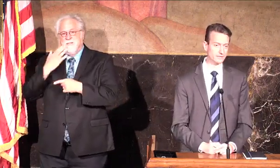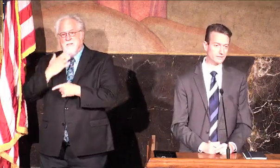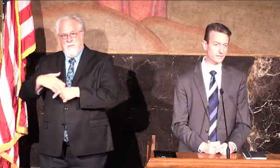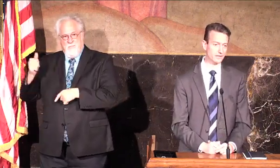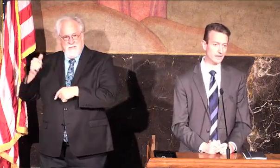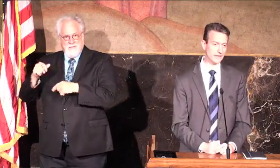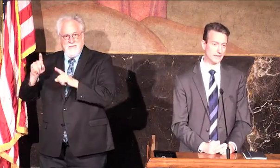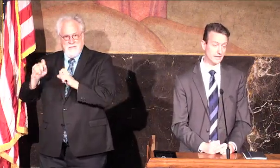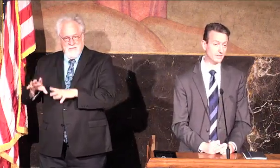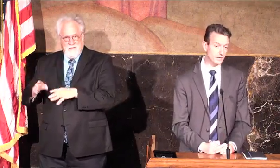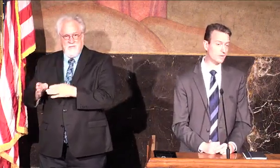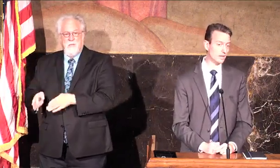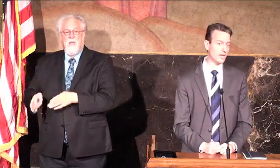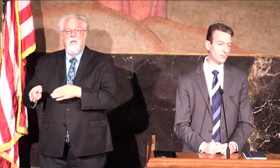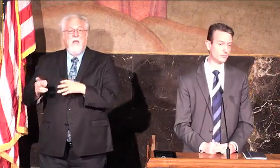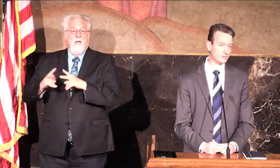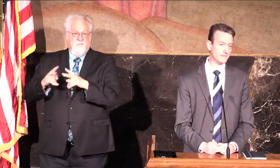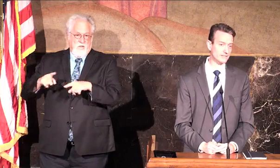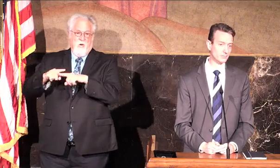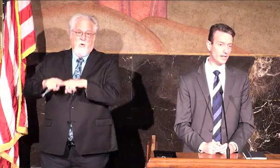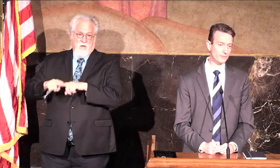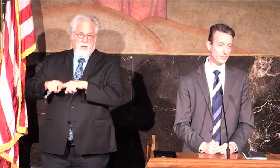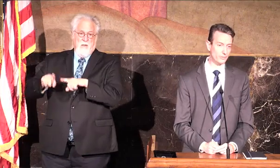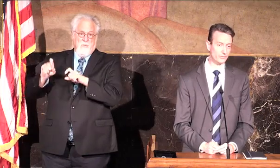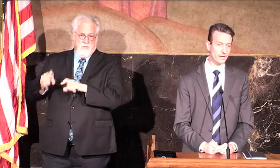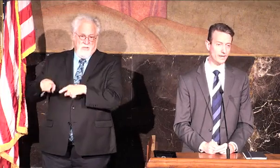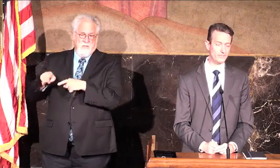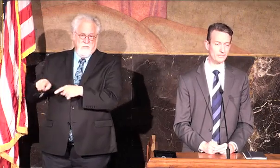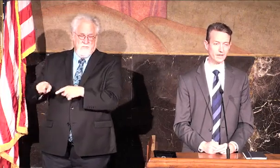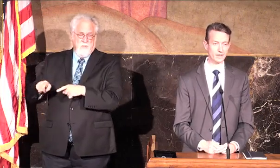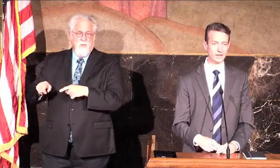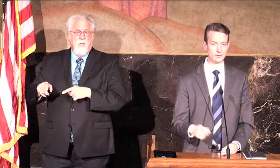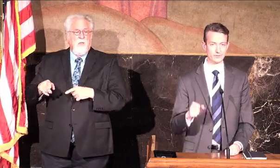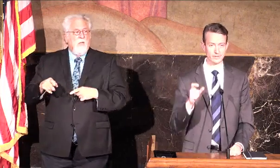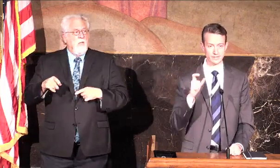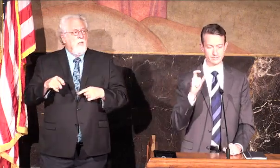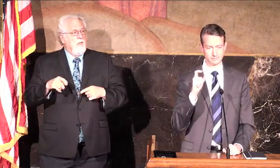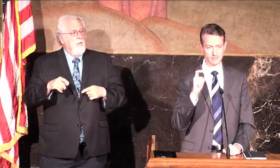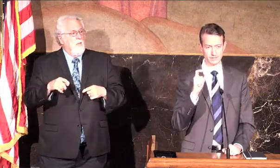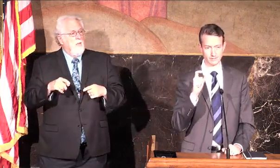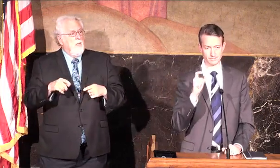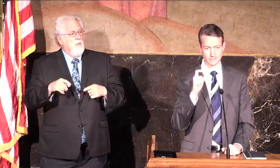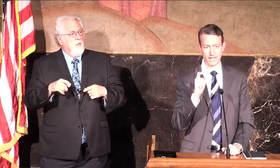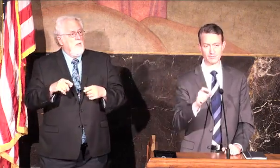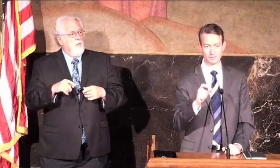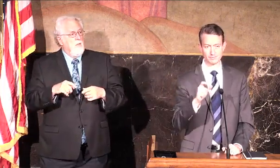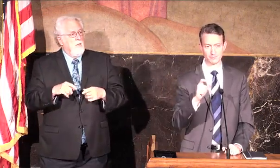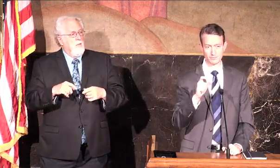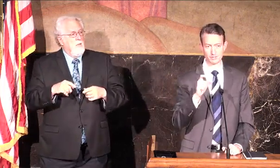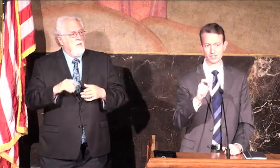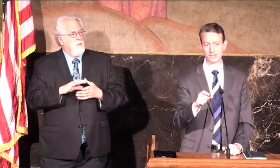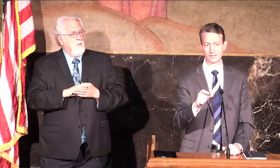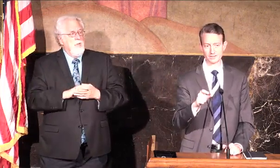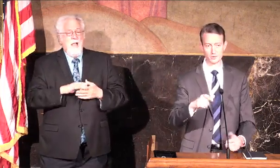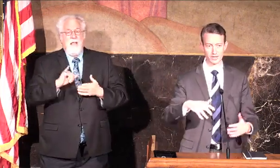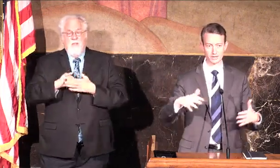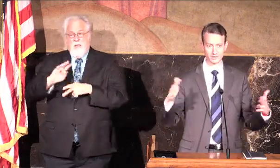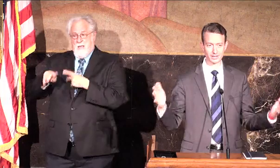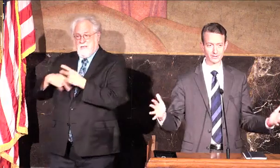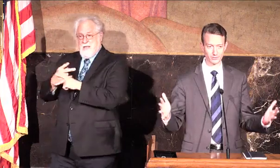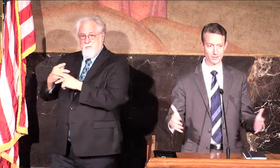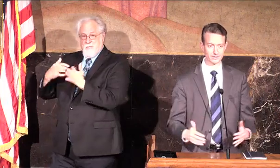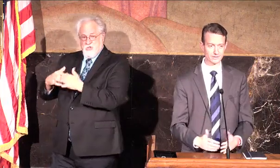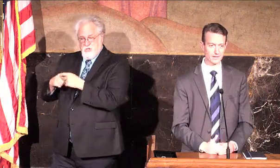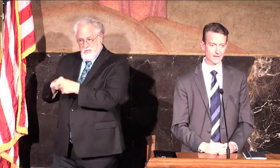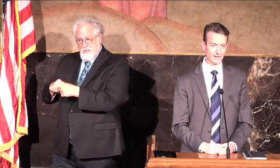kind of testing that's done, is a very reliable testing platform. The type of machine that it's going in, the